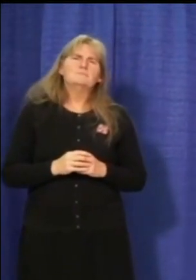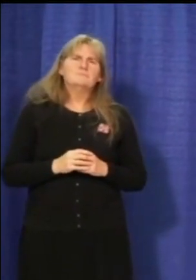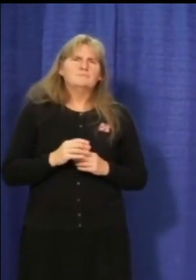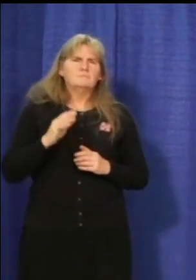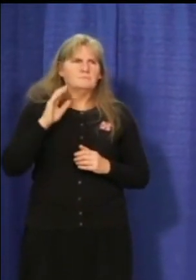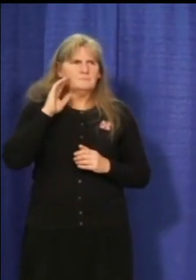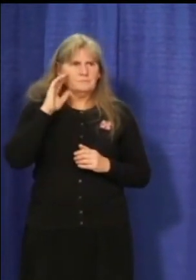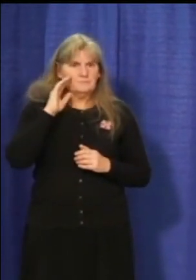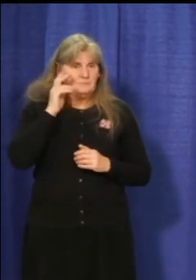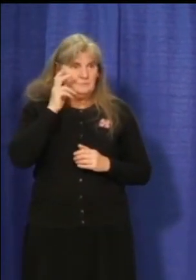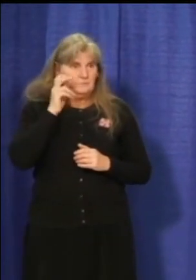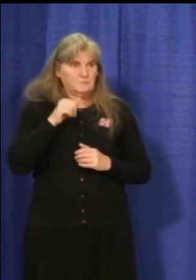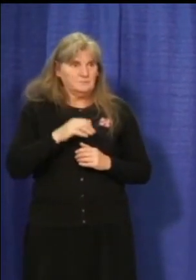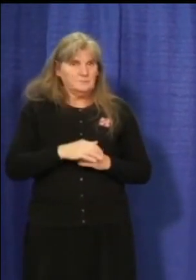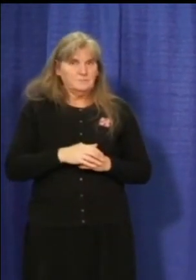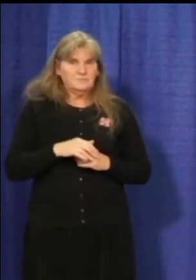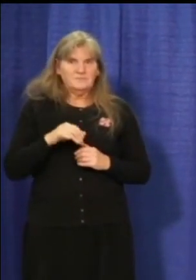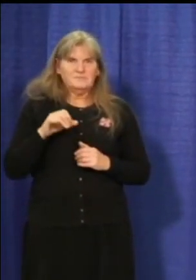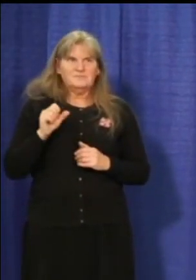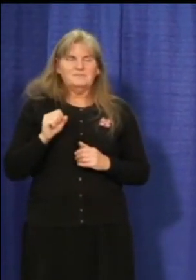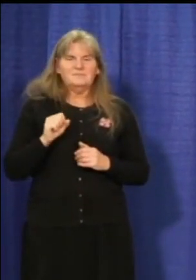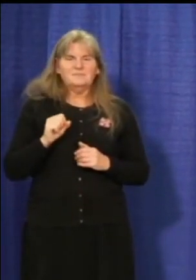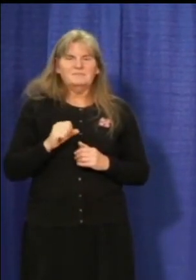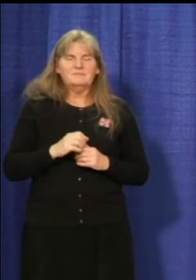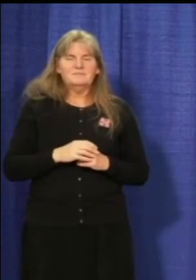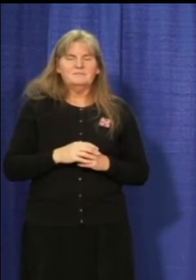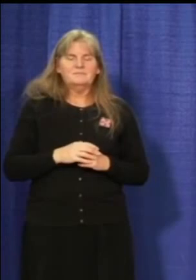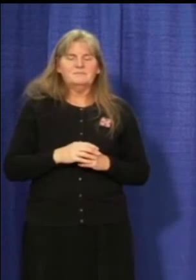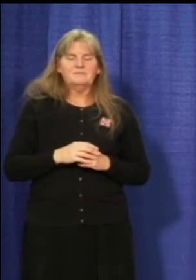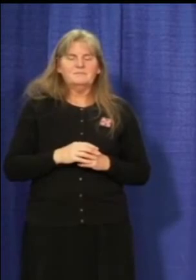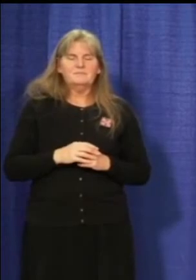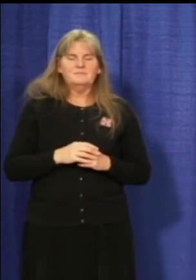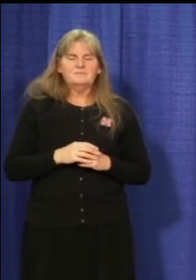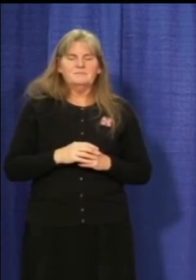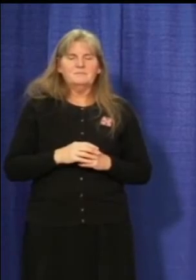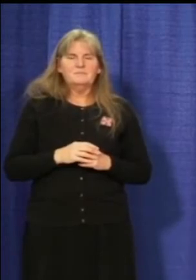Hi, yeah, can you hear me? Yes, we can. Go ahead, please, Nick.